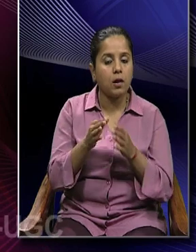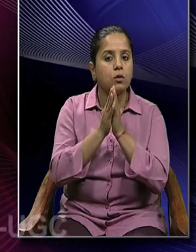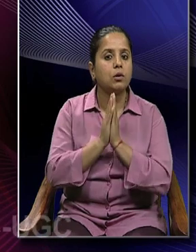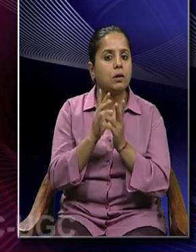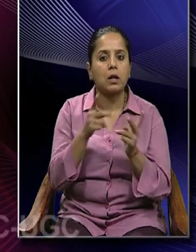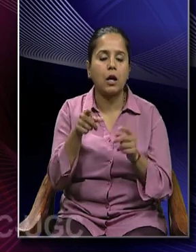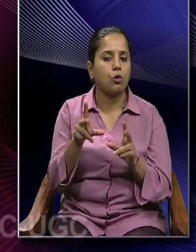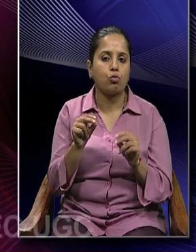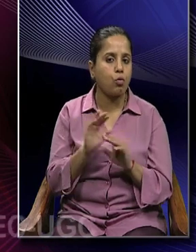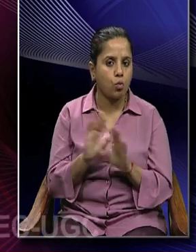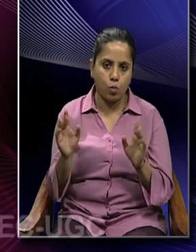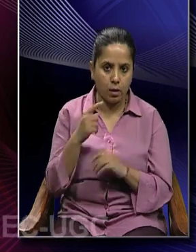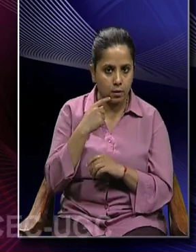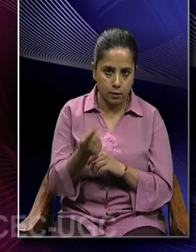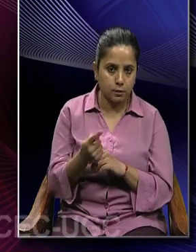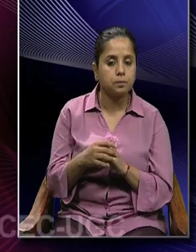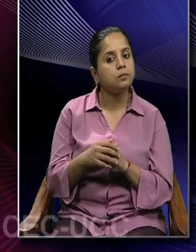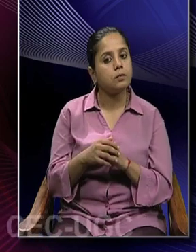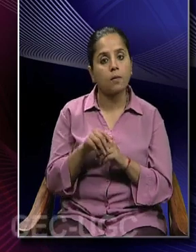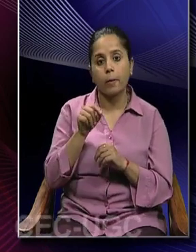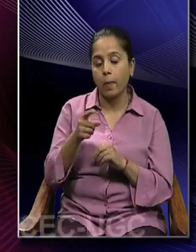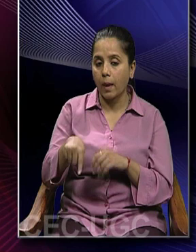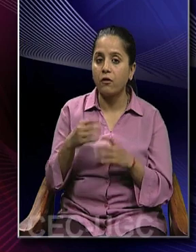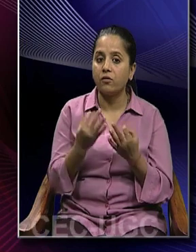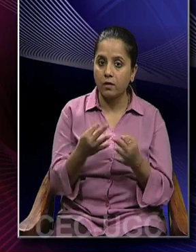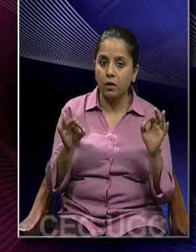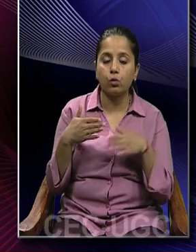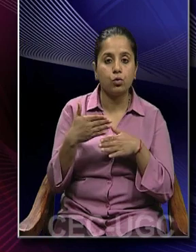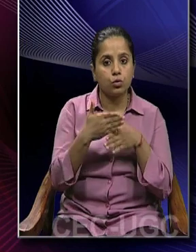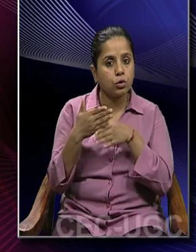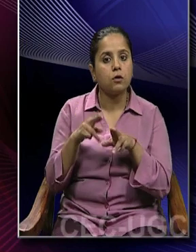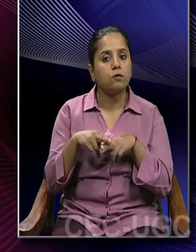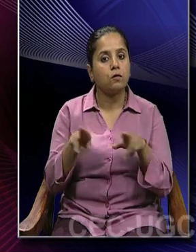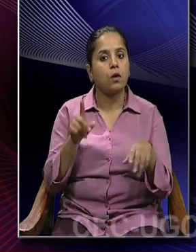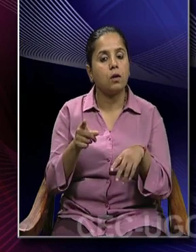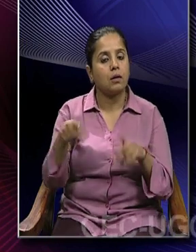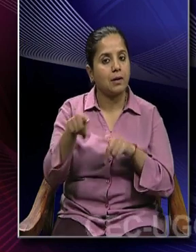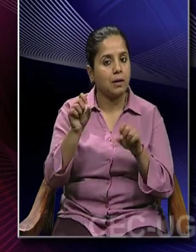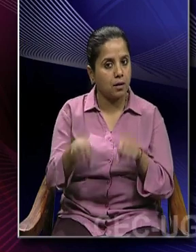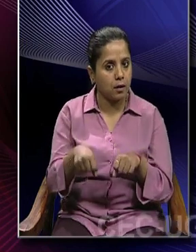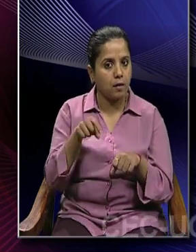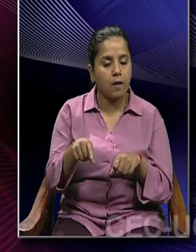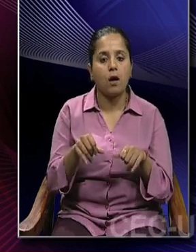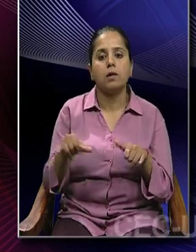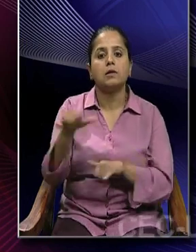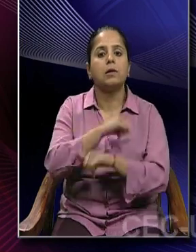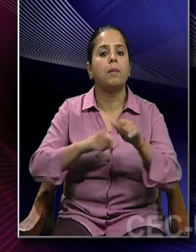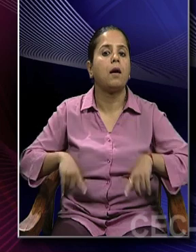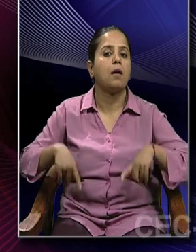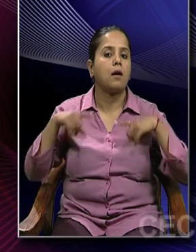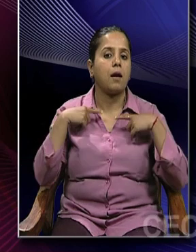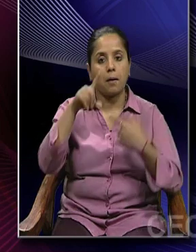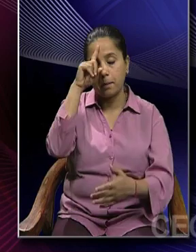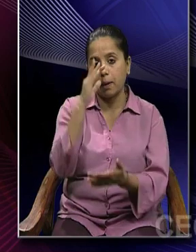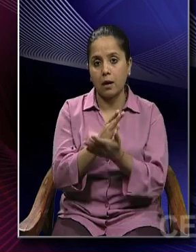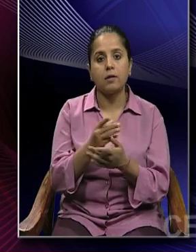not be there, and they should be free to share to the fullest degree in the common life their beliefs which